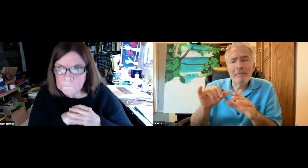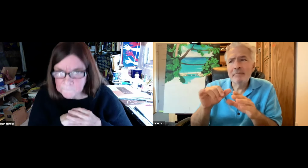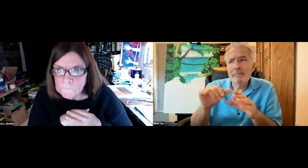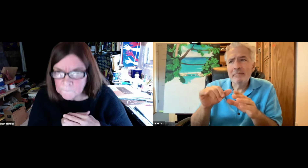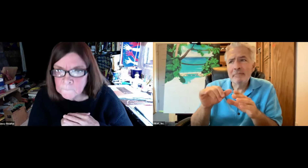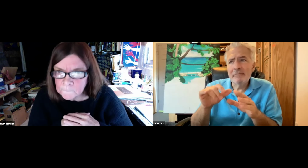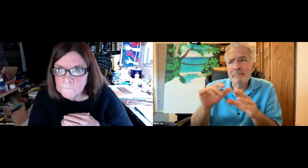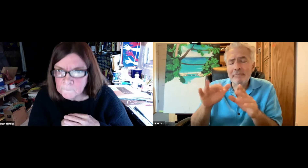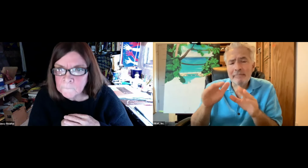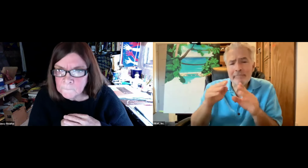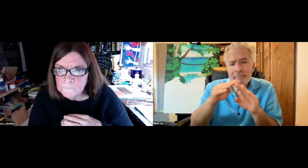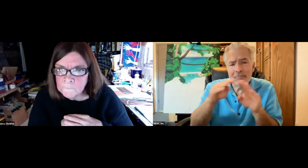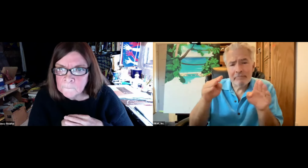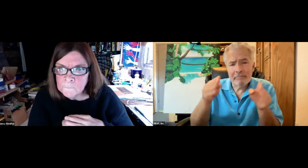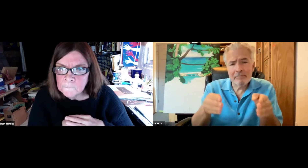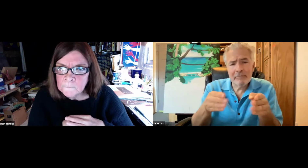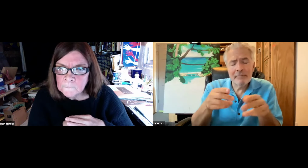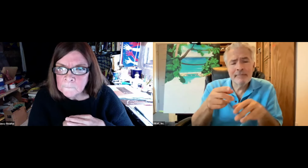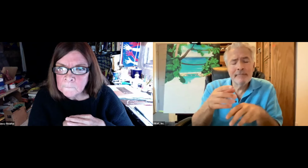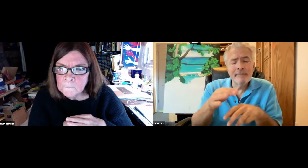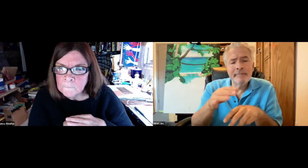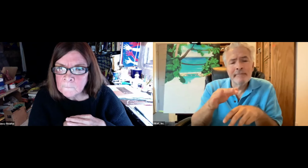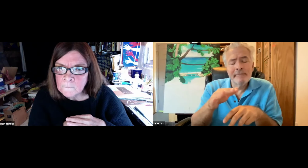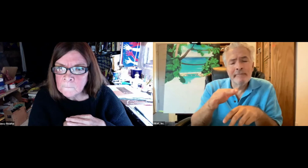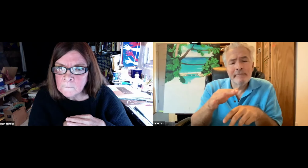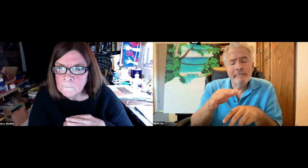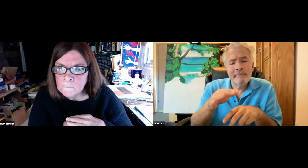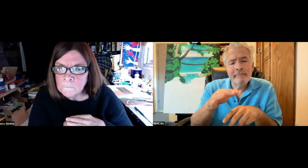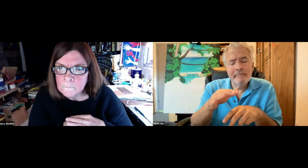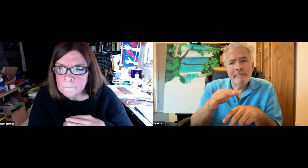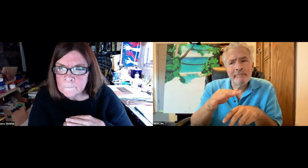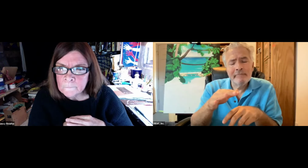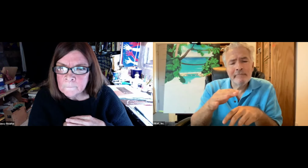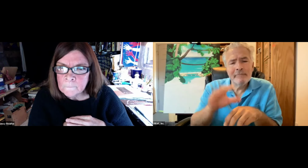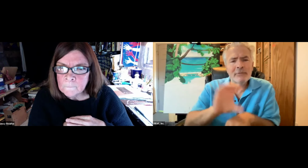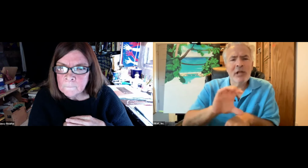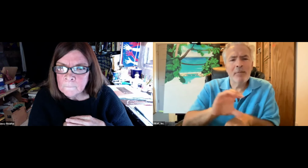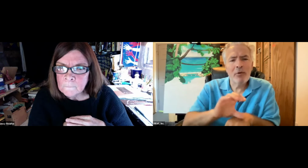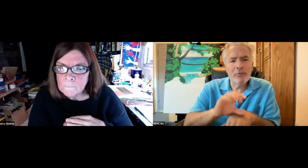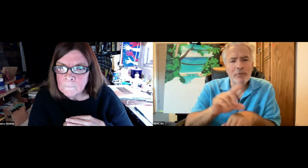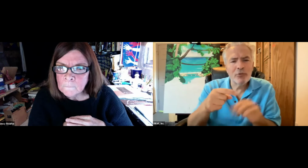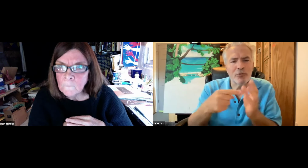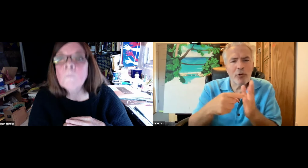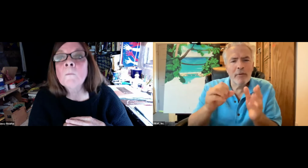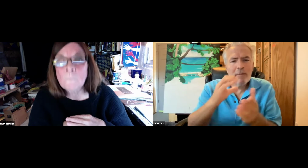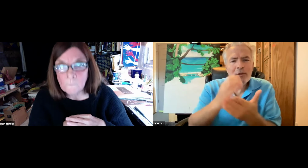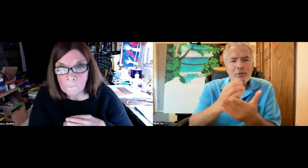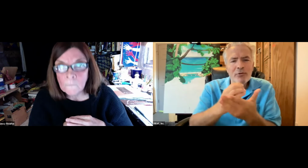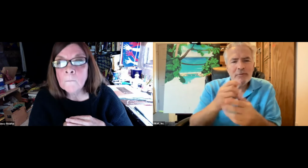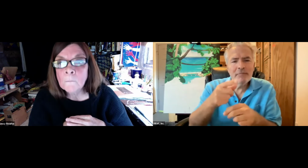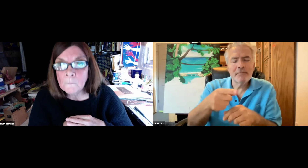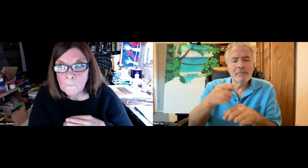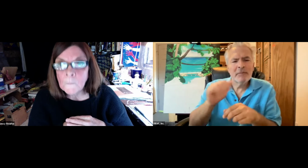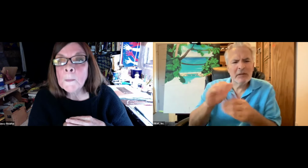Capistrano, California. San Juan, Capistrano, California, you said, Tony? Yeah, that's nearby. So,